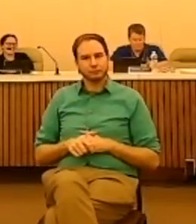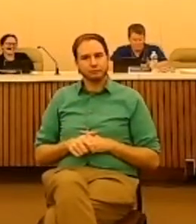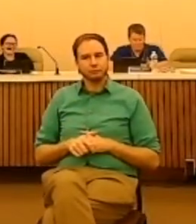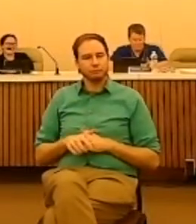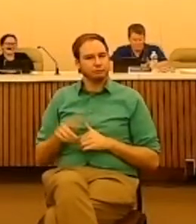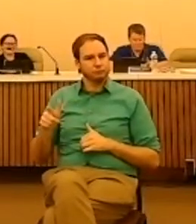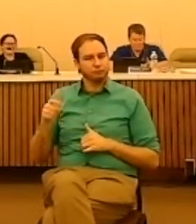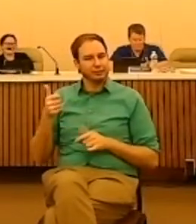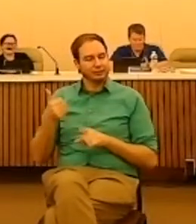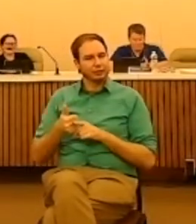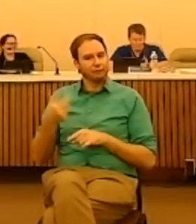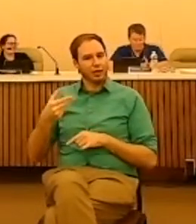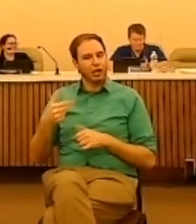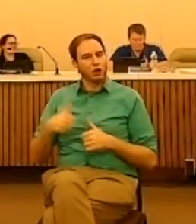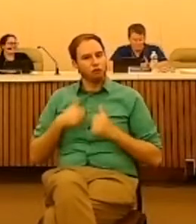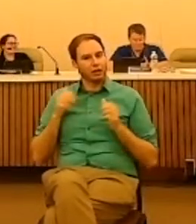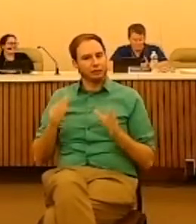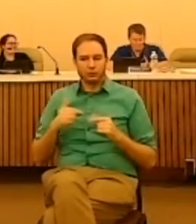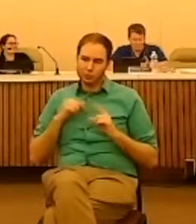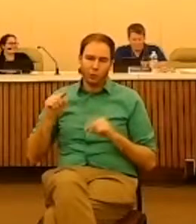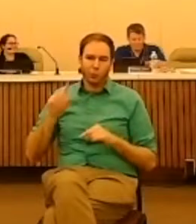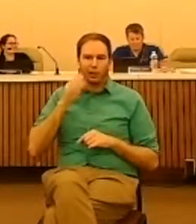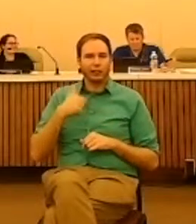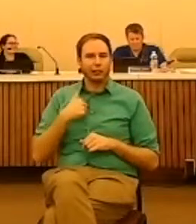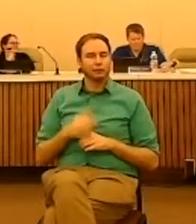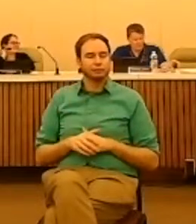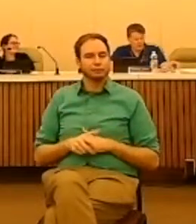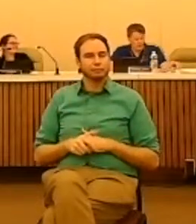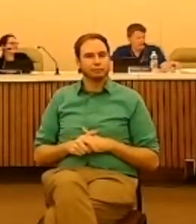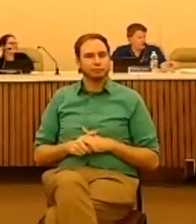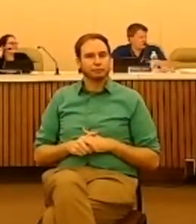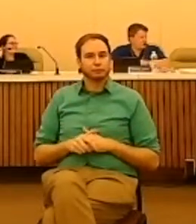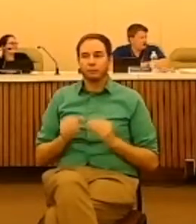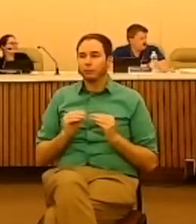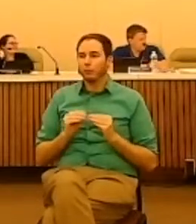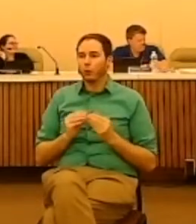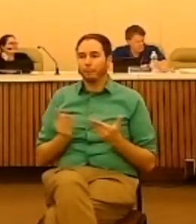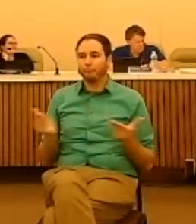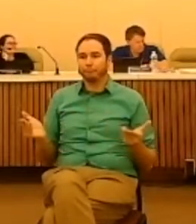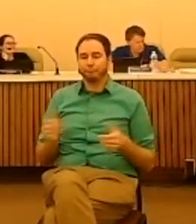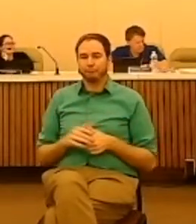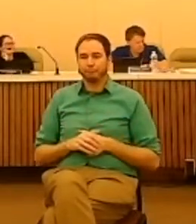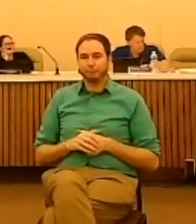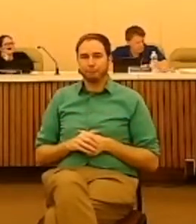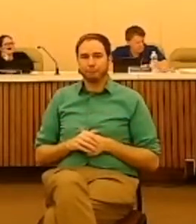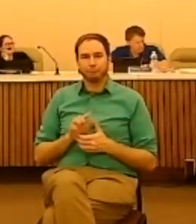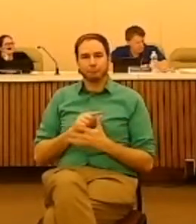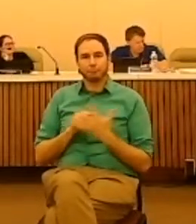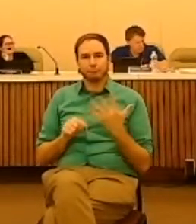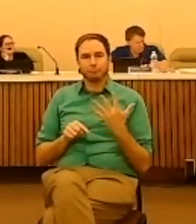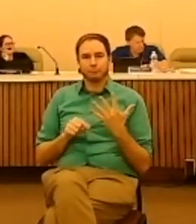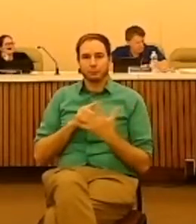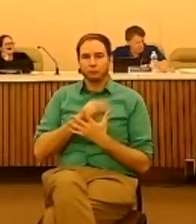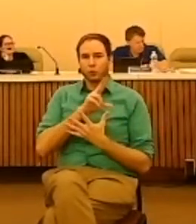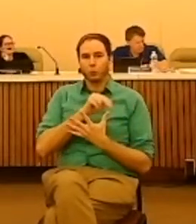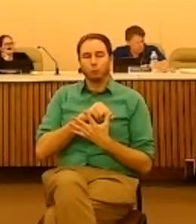But she's a Henrietta resident, so I'm going anyways. Any others? No,